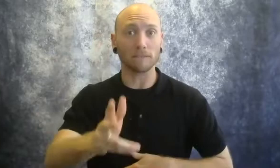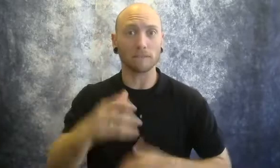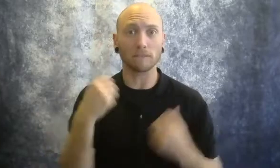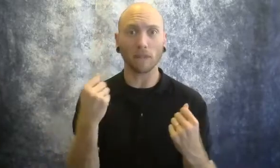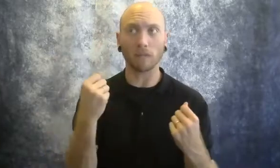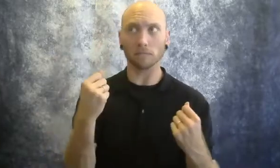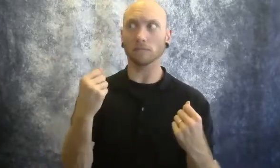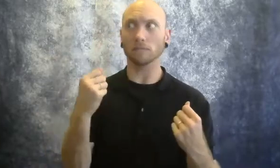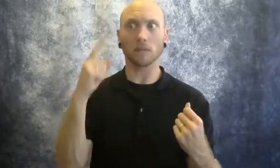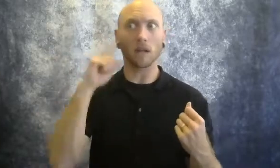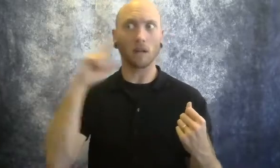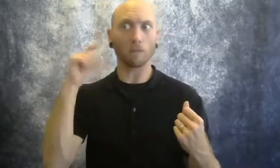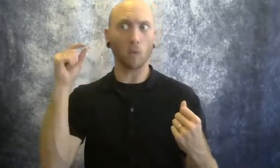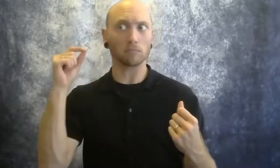I'd hear a voice.